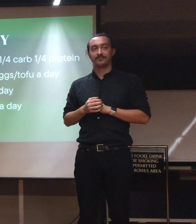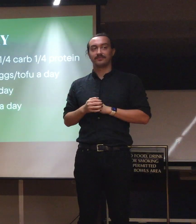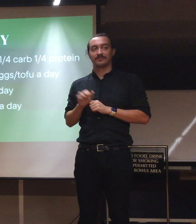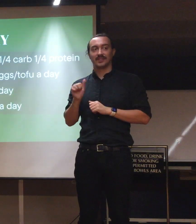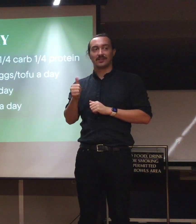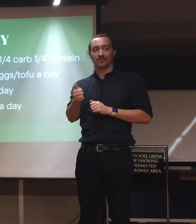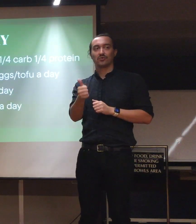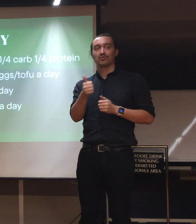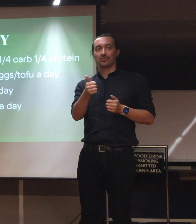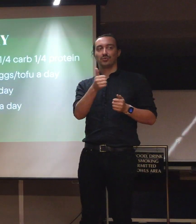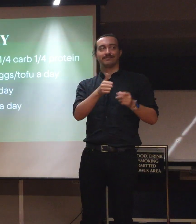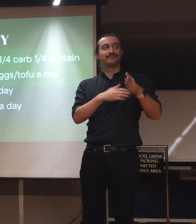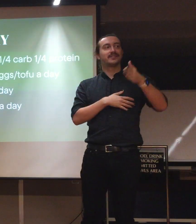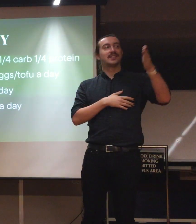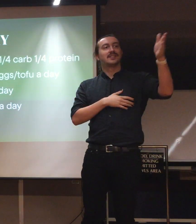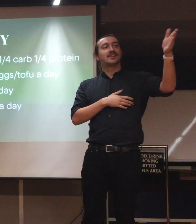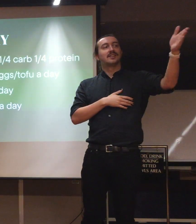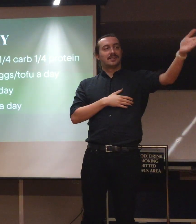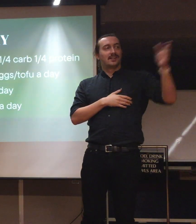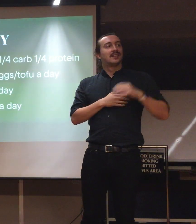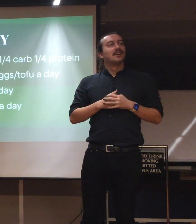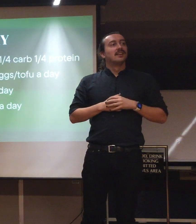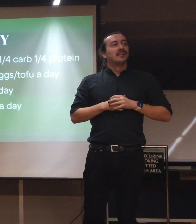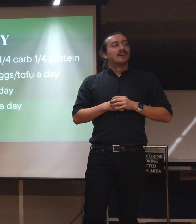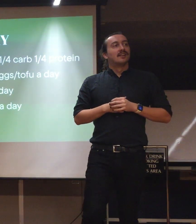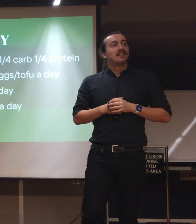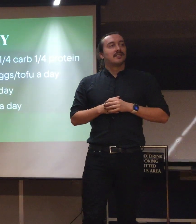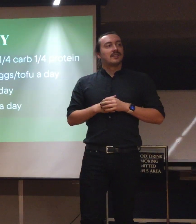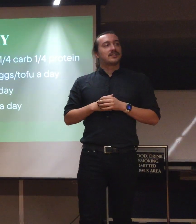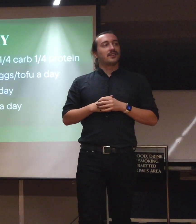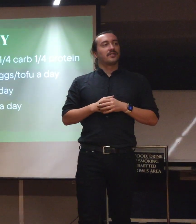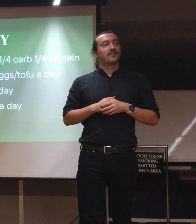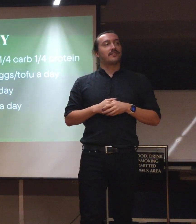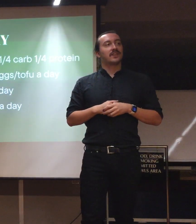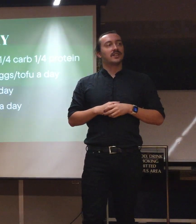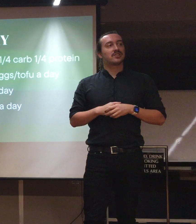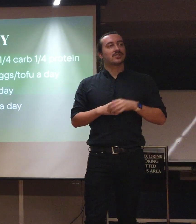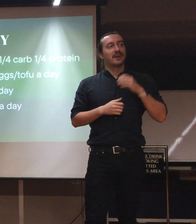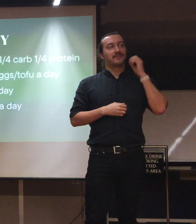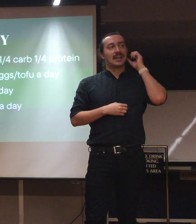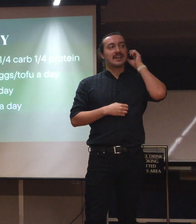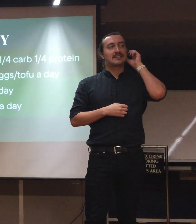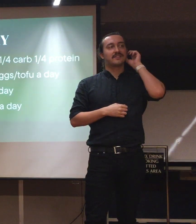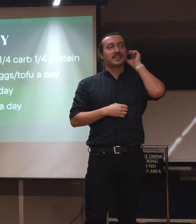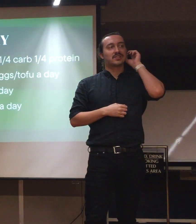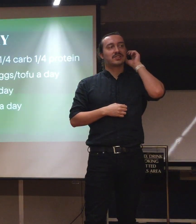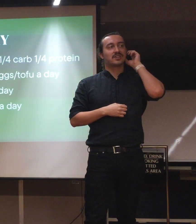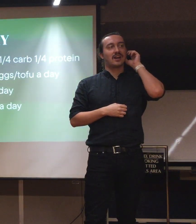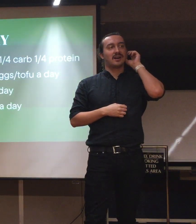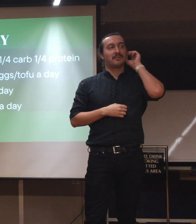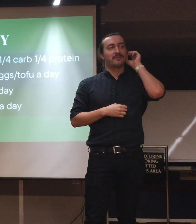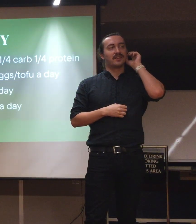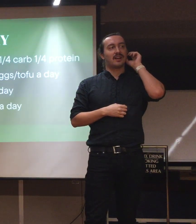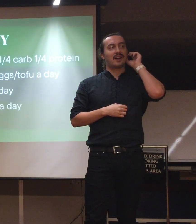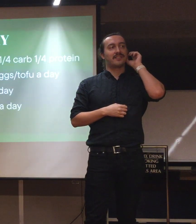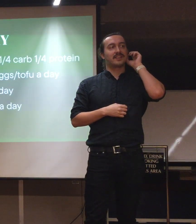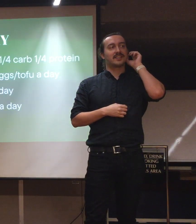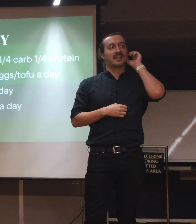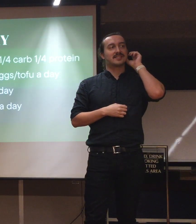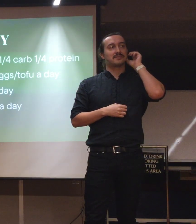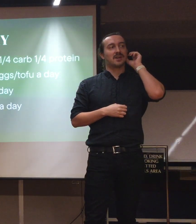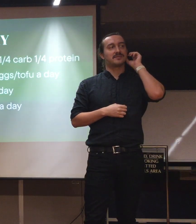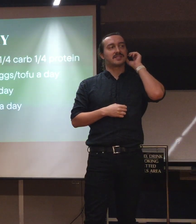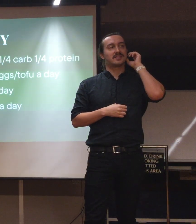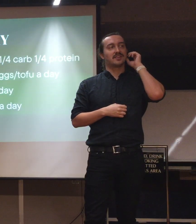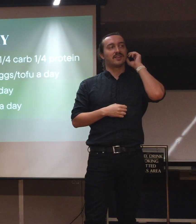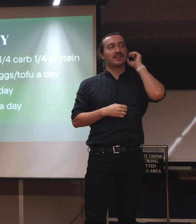Yeah, so very, very good. Yep. So for fish, canned fish, I think